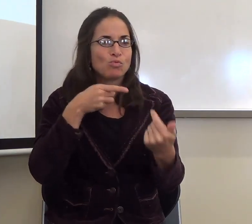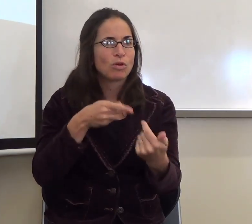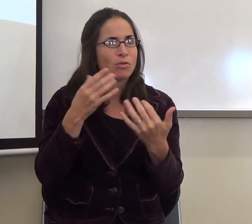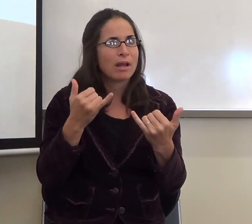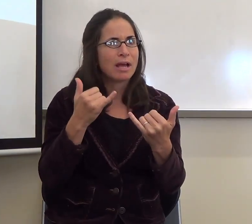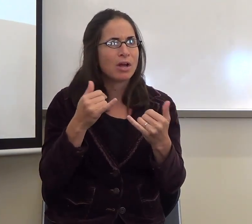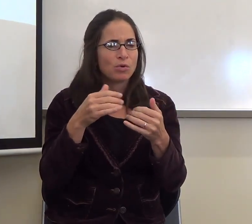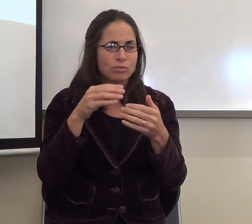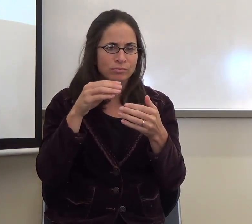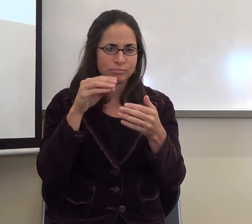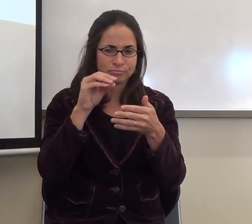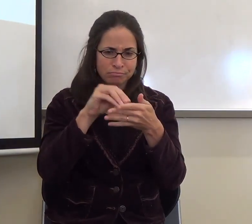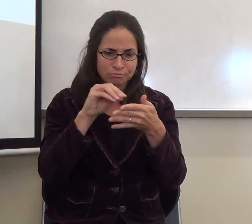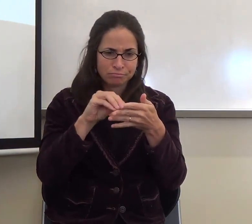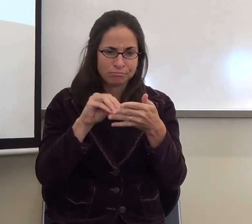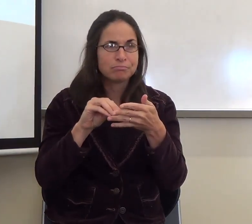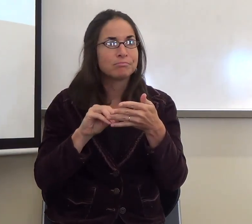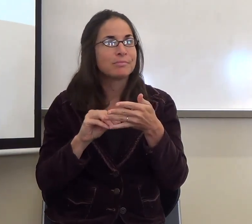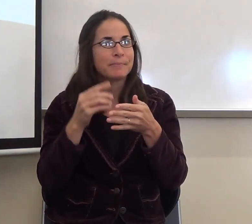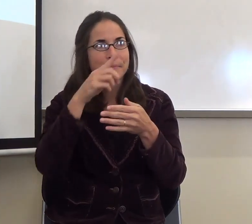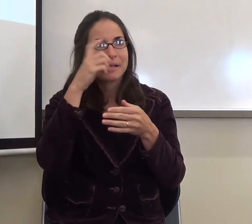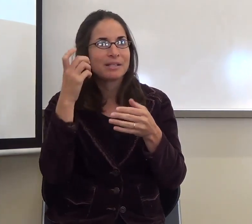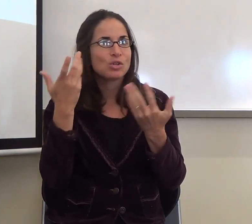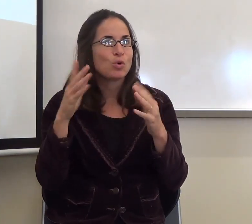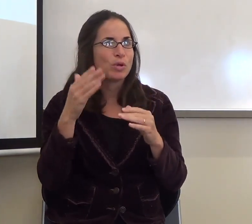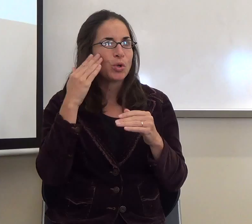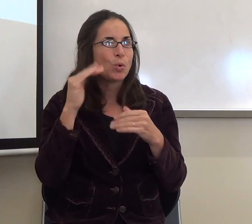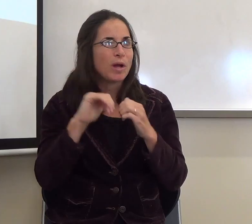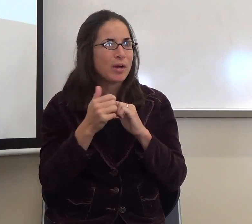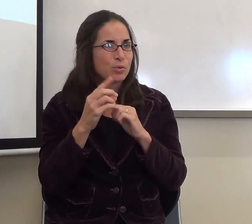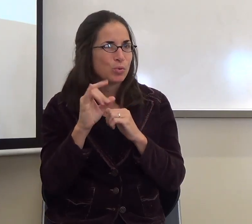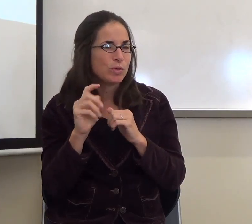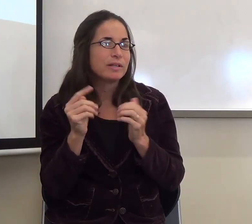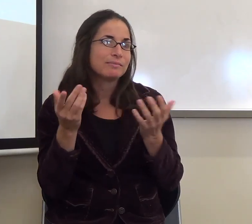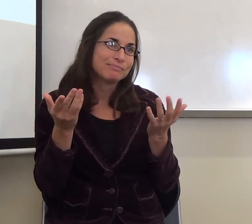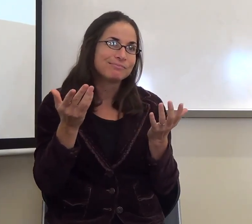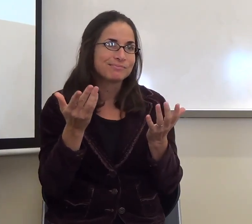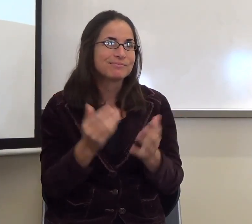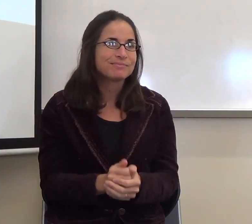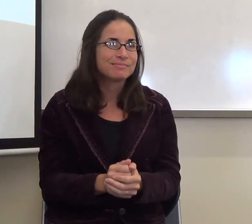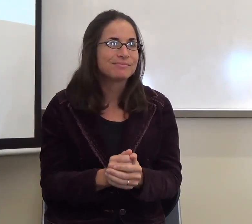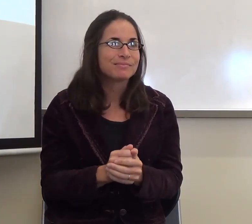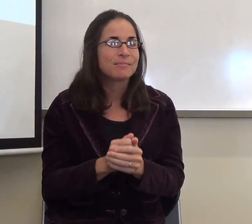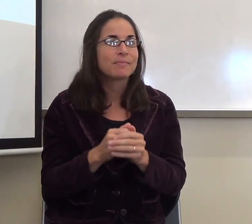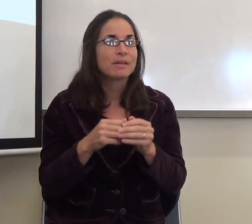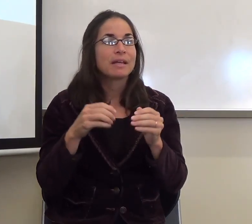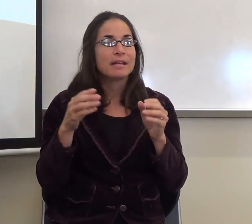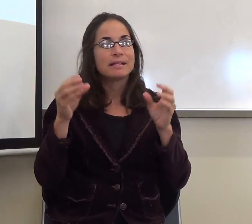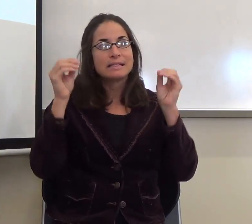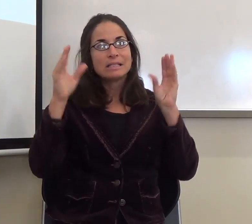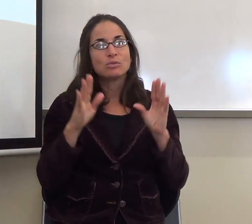those words, okay? Of exactly what we're supposed to do, okay? The teacher speak word for